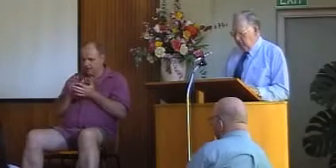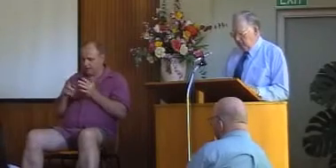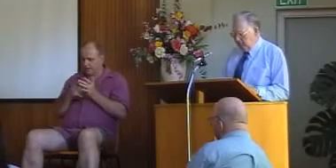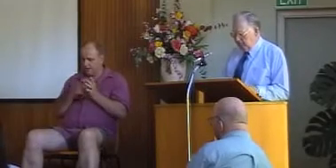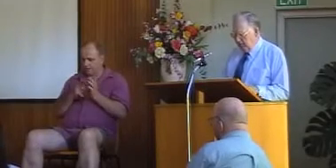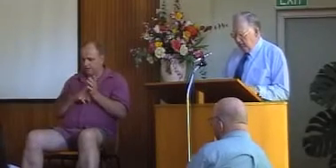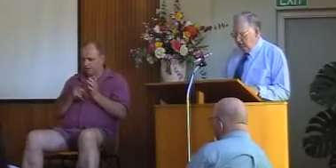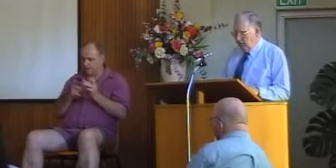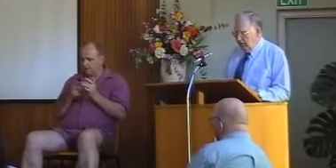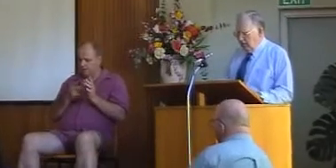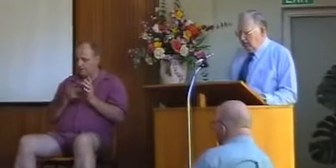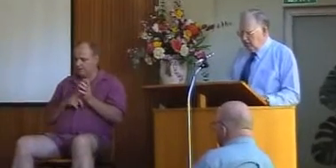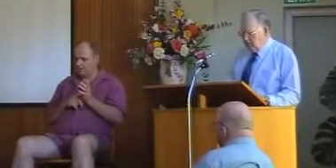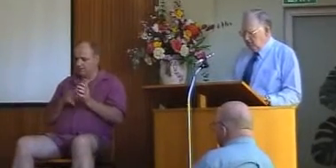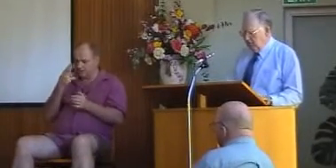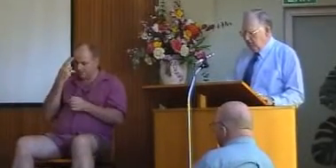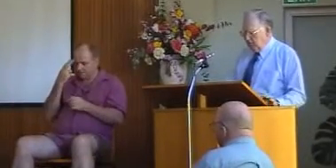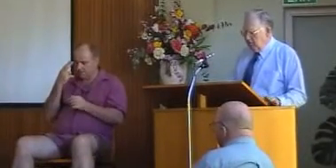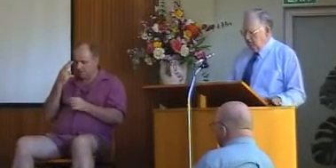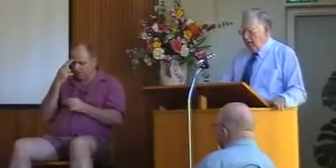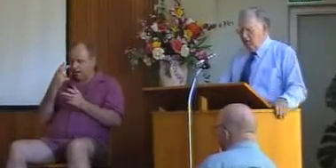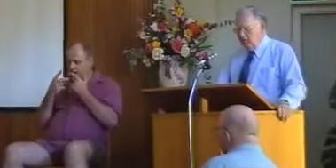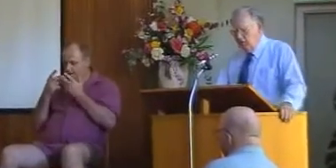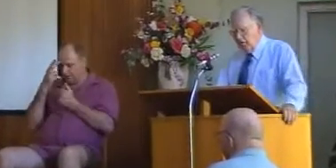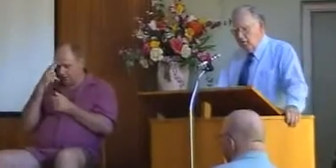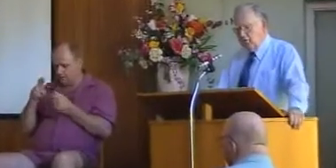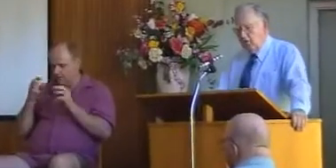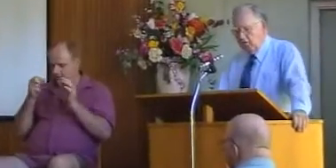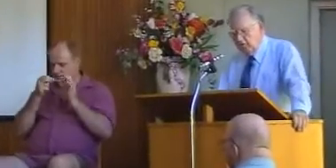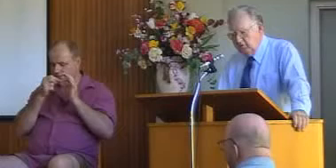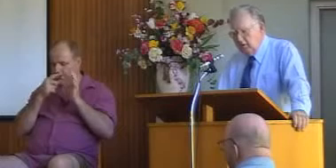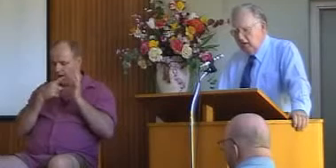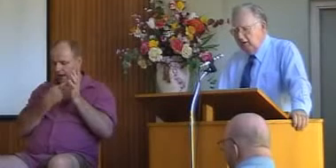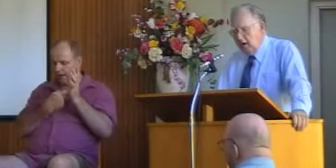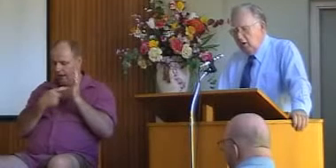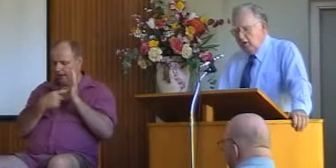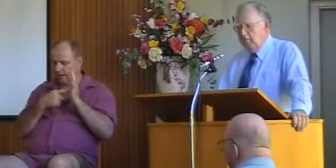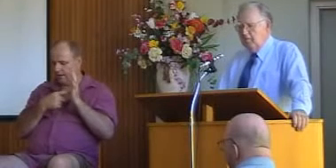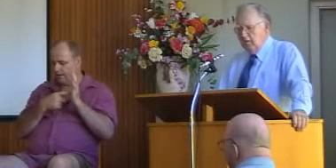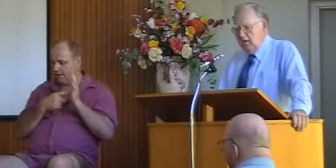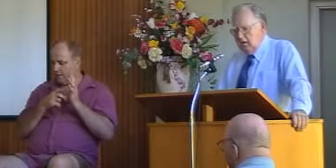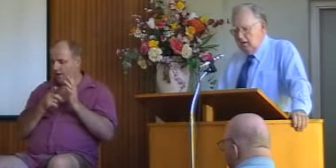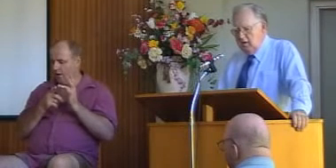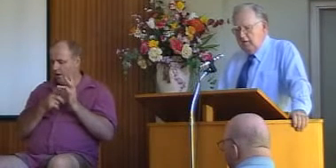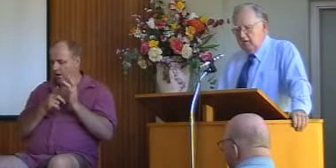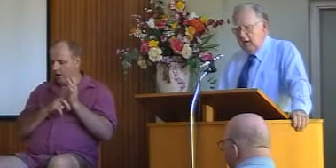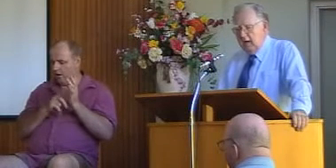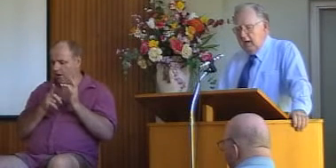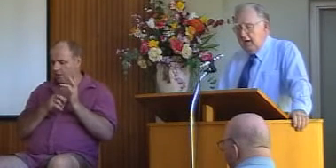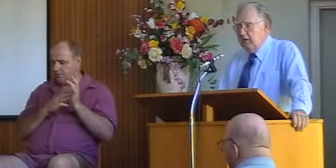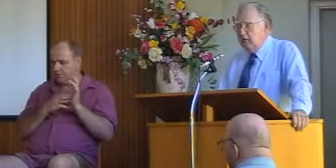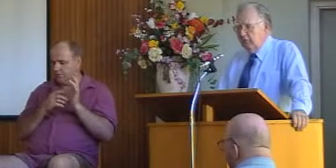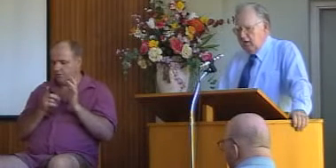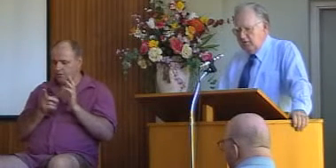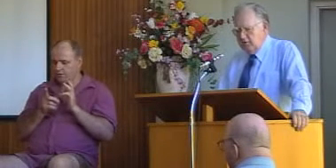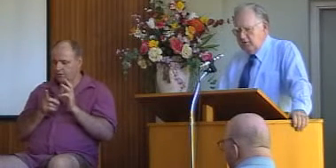are following. Now, a simple description of those whom the Lord calls to know Him is that they